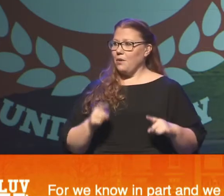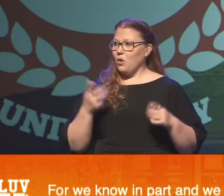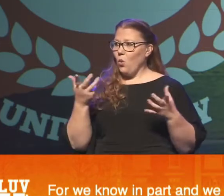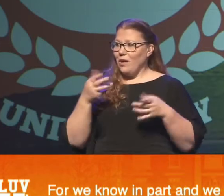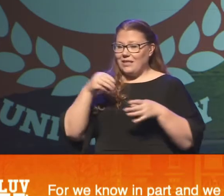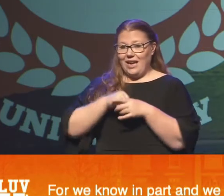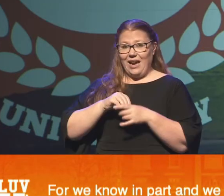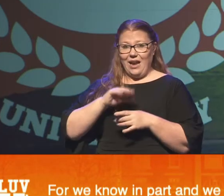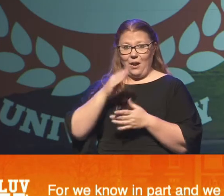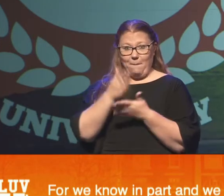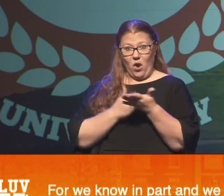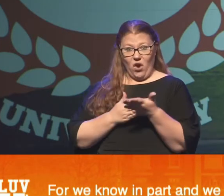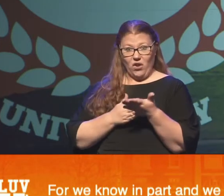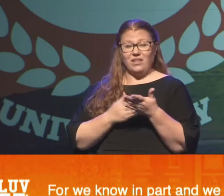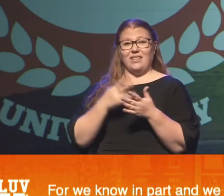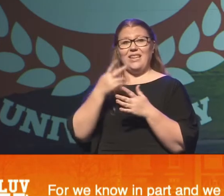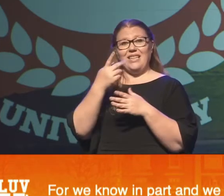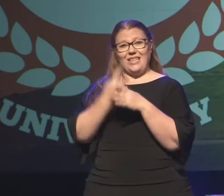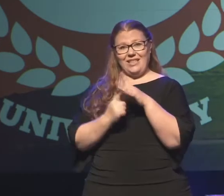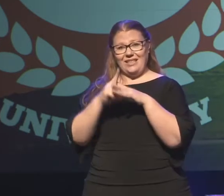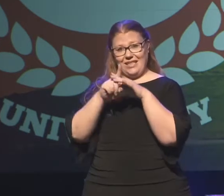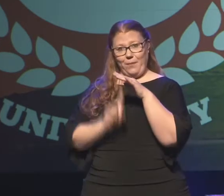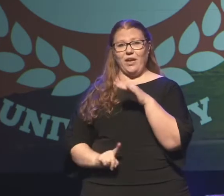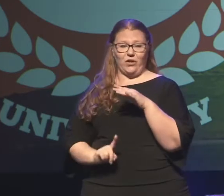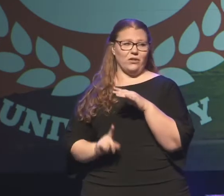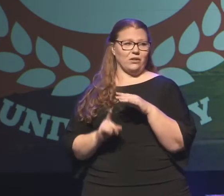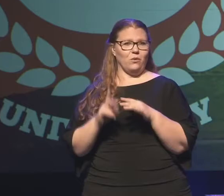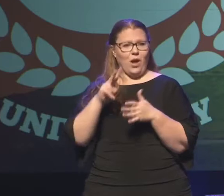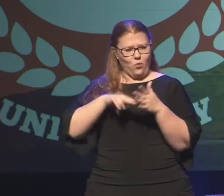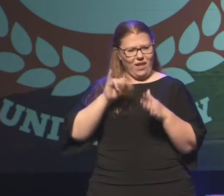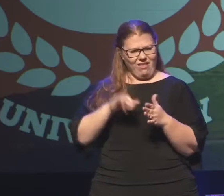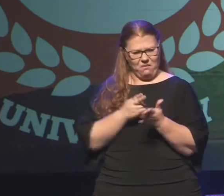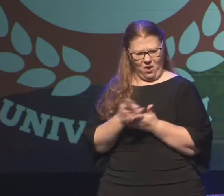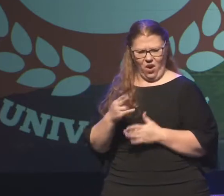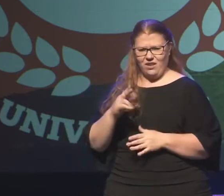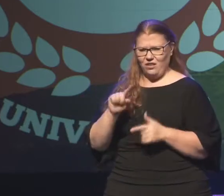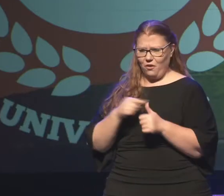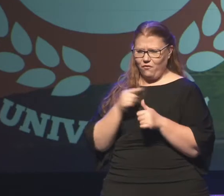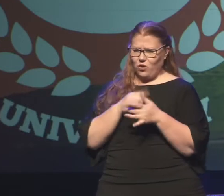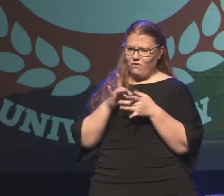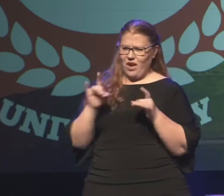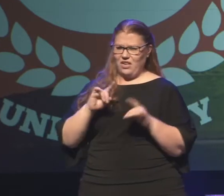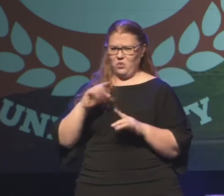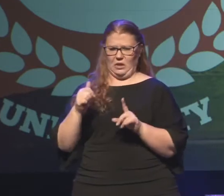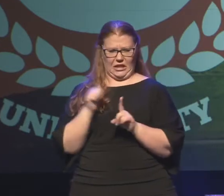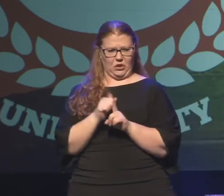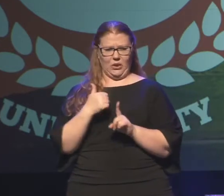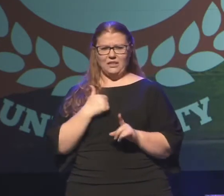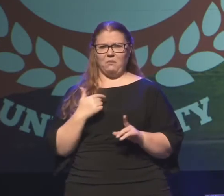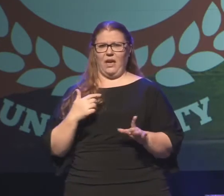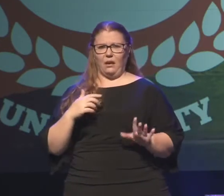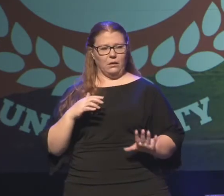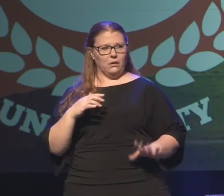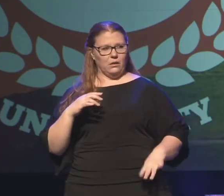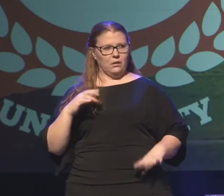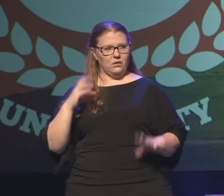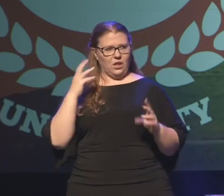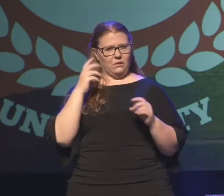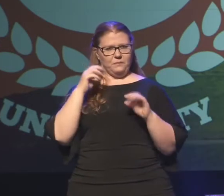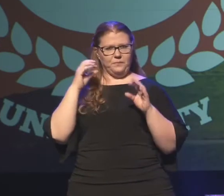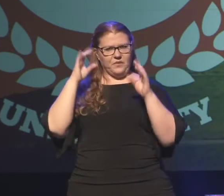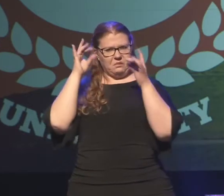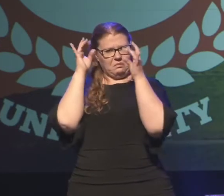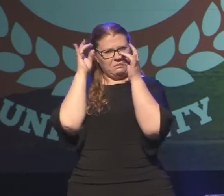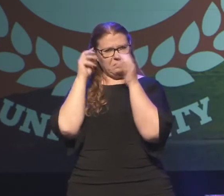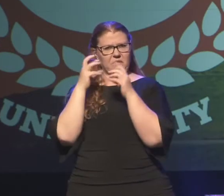part disappears. When I read that, to be honest, the first phrase just trips me. You know, it sets off that little skeptical voice in the